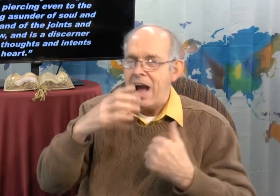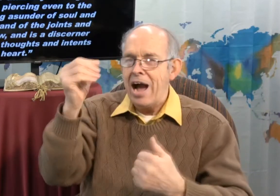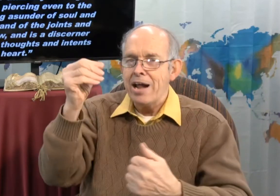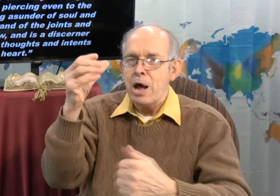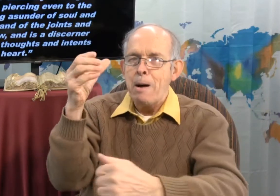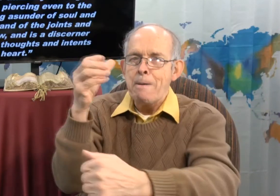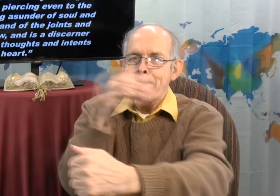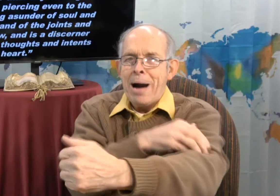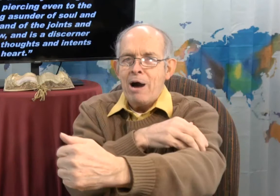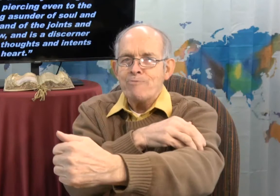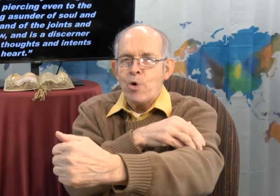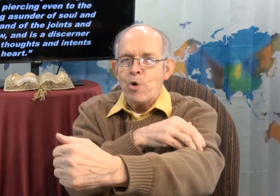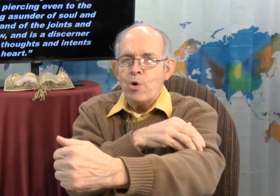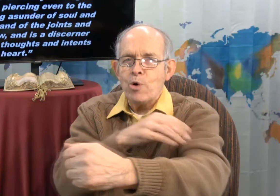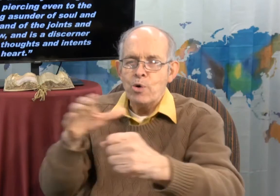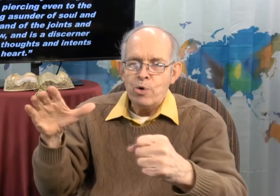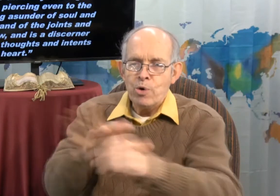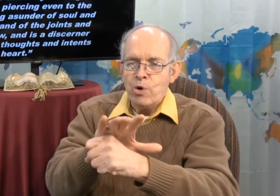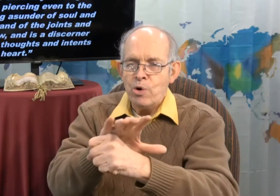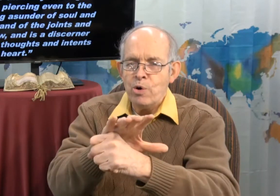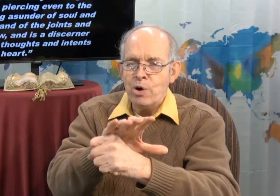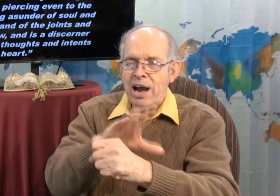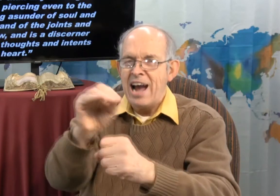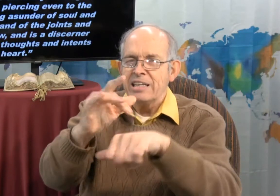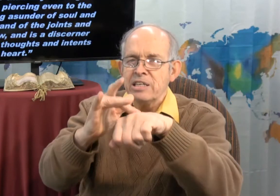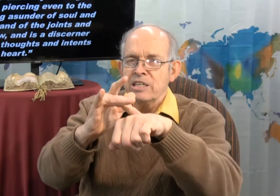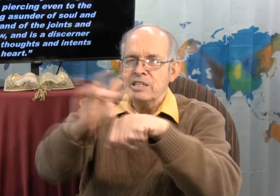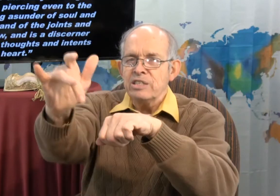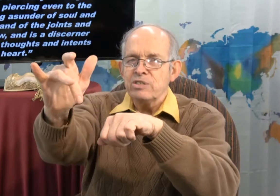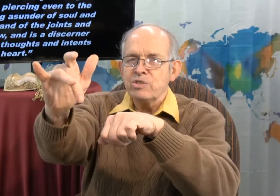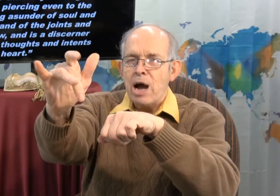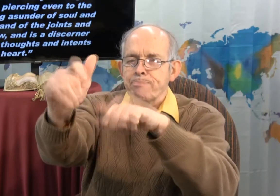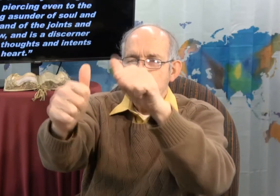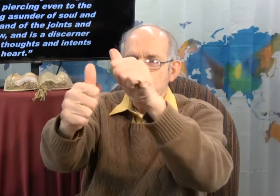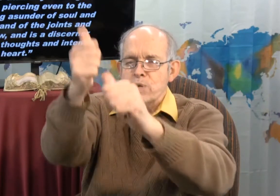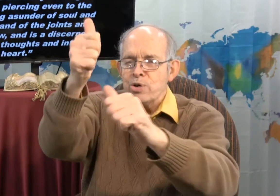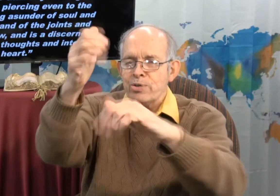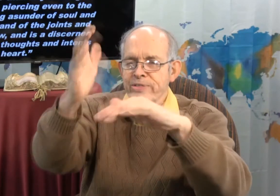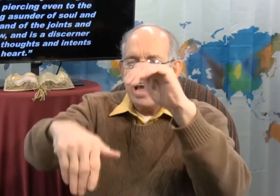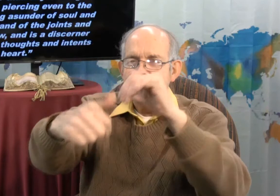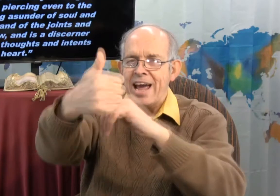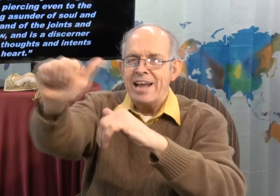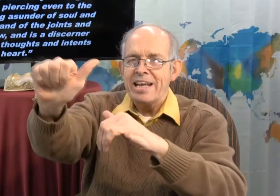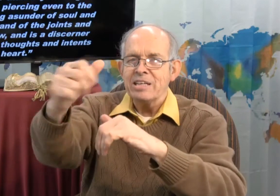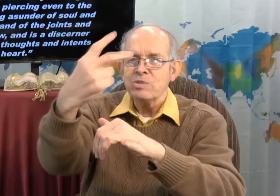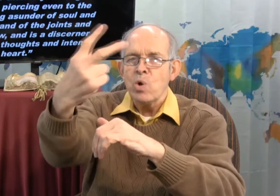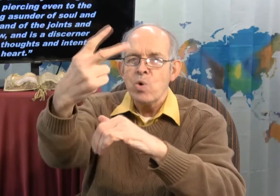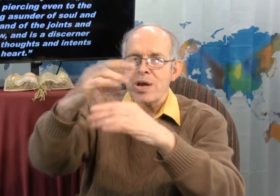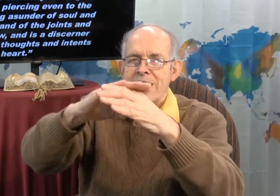and powerful, and sharper than any